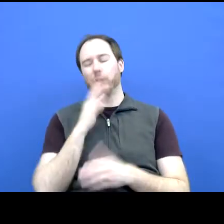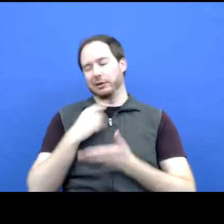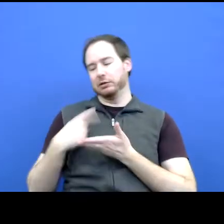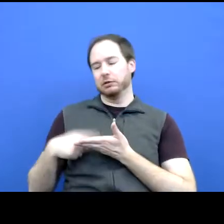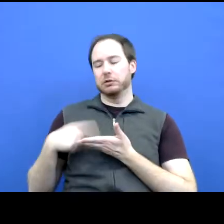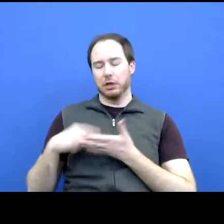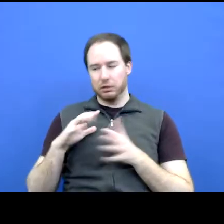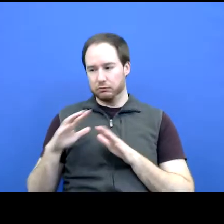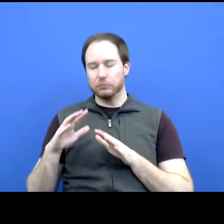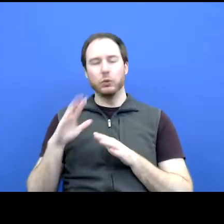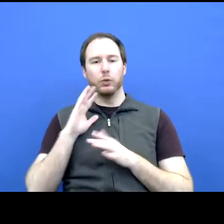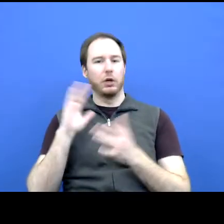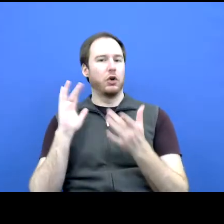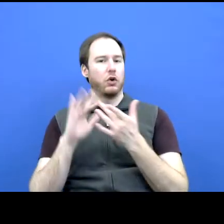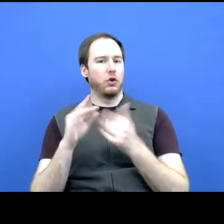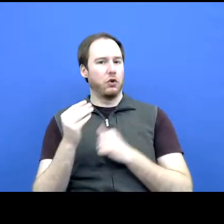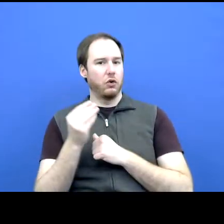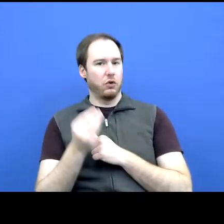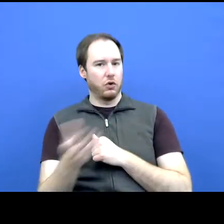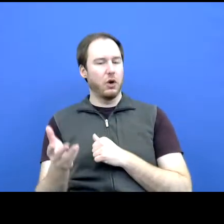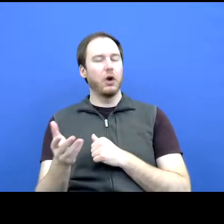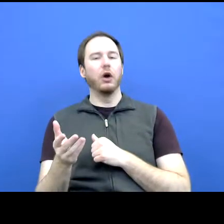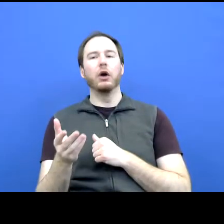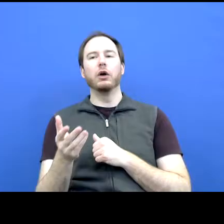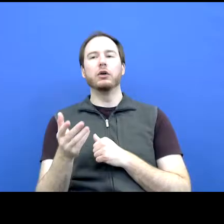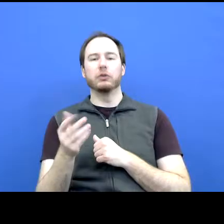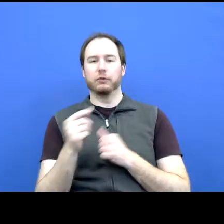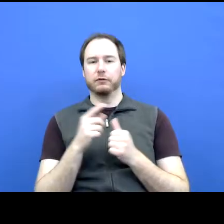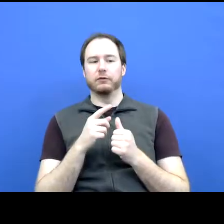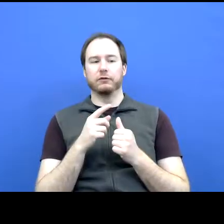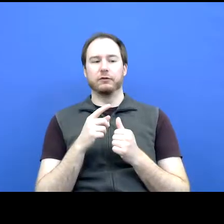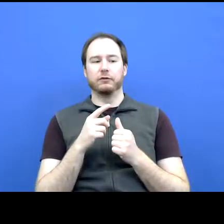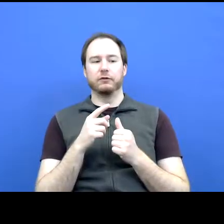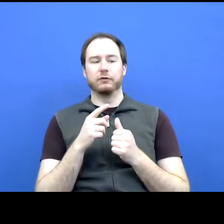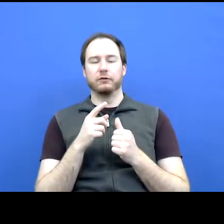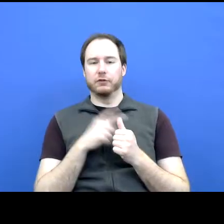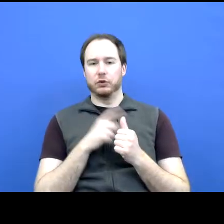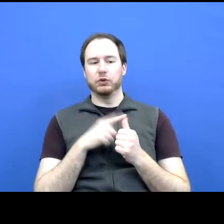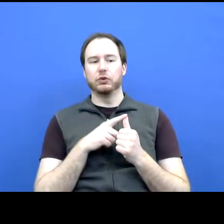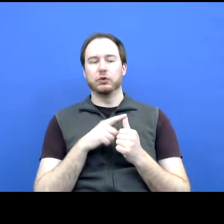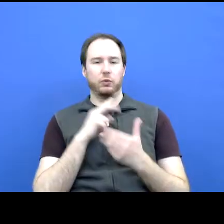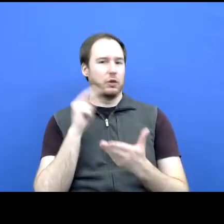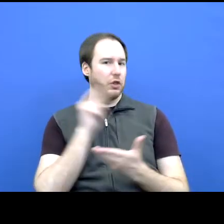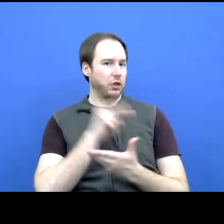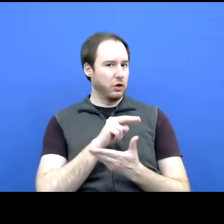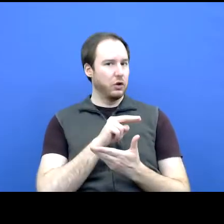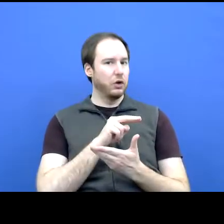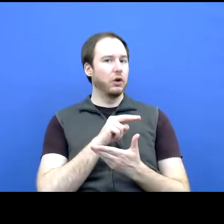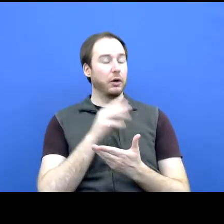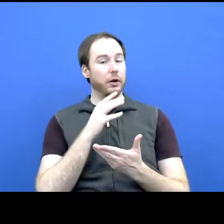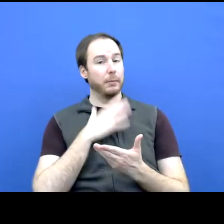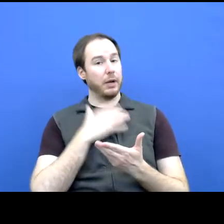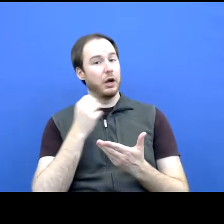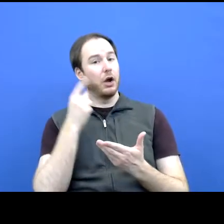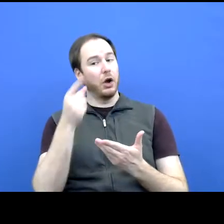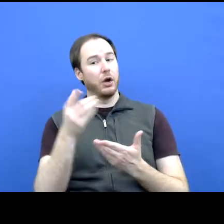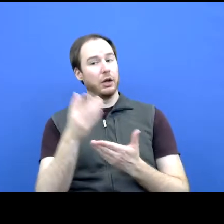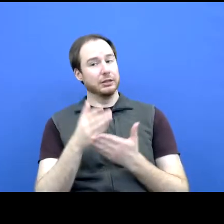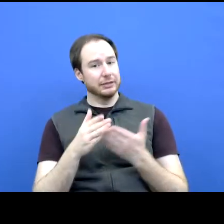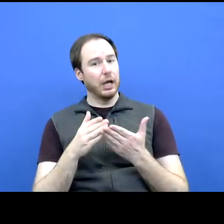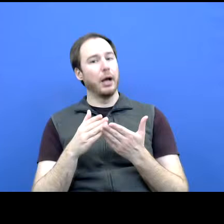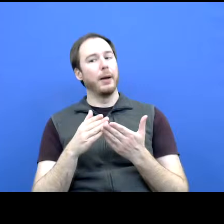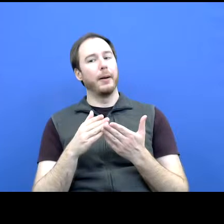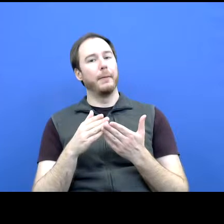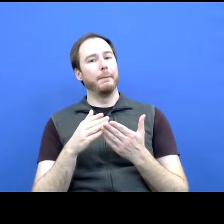there. And then if so, what would do is, as I mentioned the last one, we will take a look at and say, so I understand you have some potentially